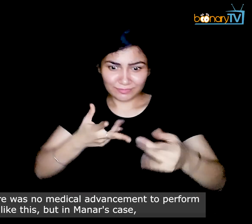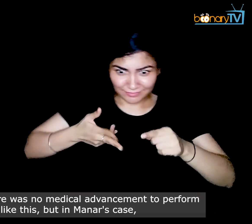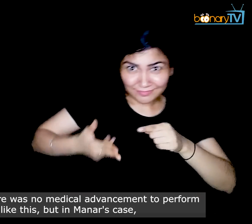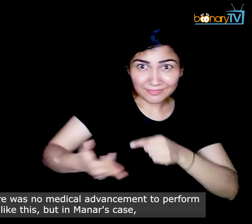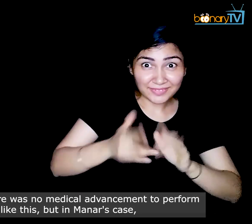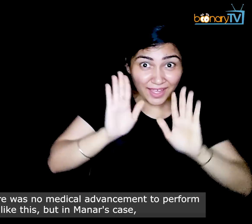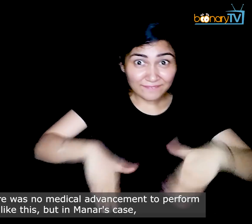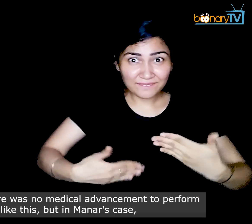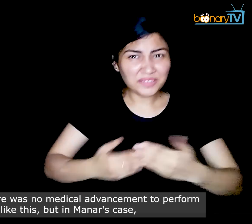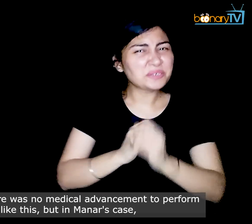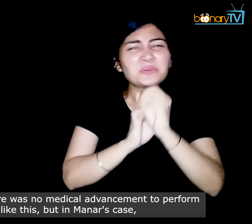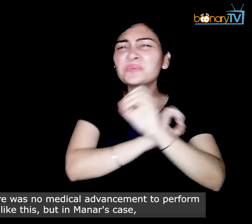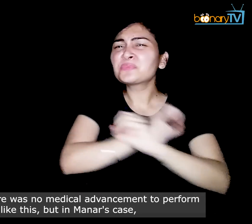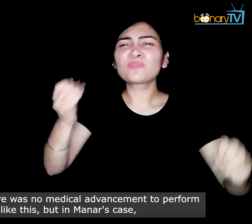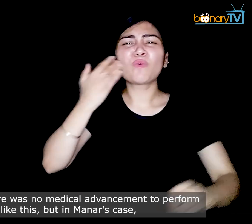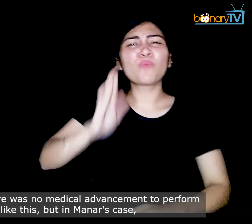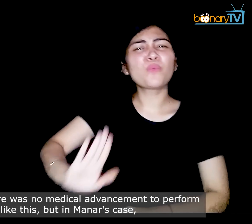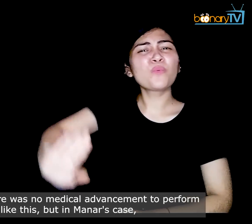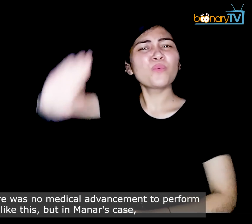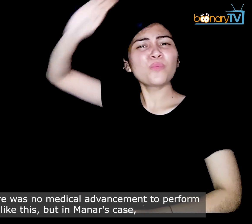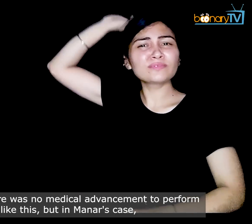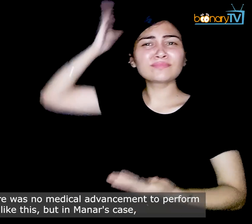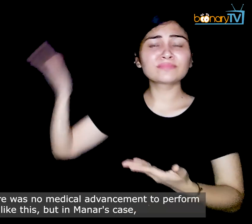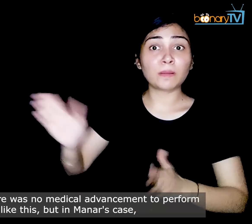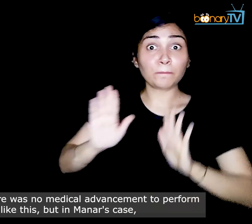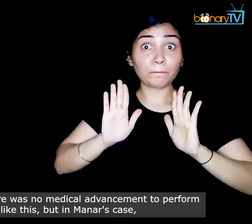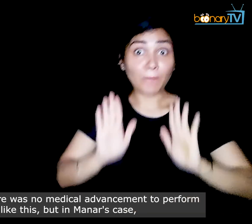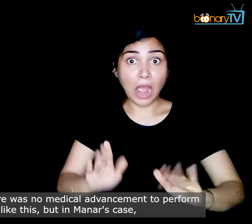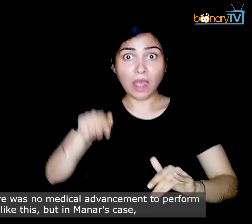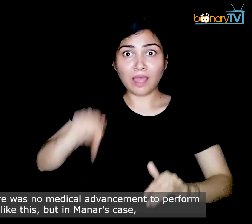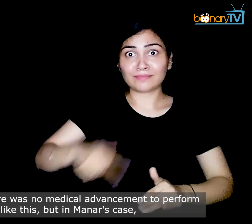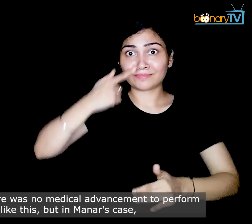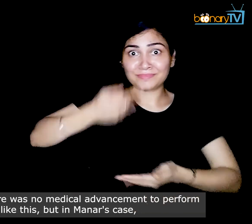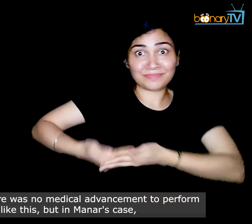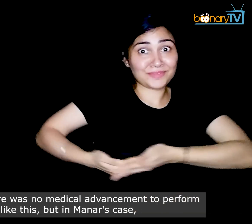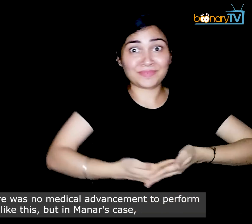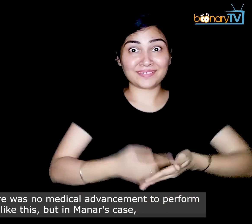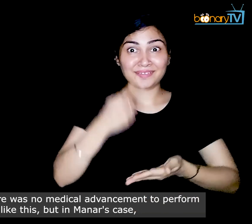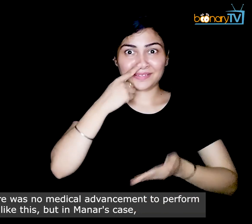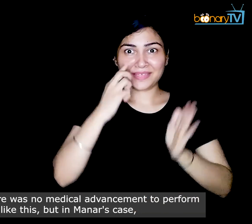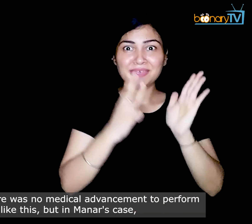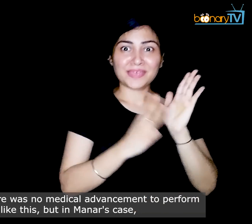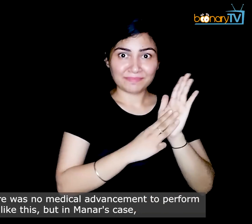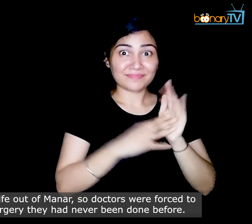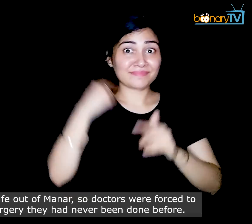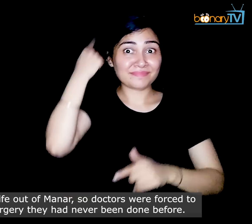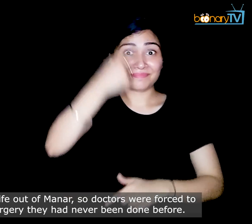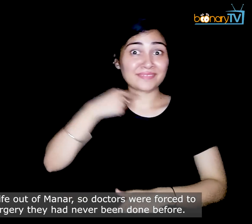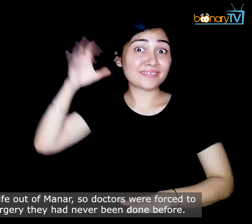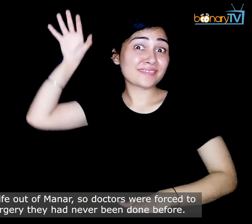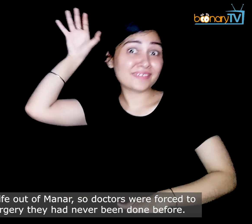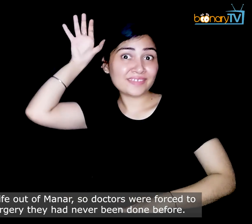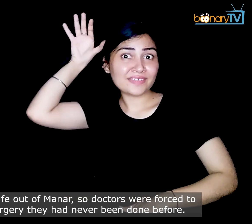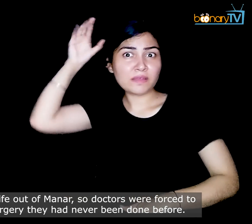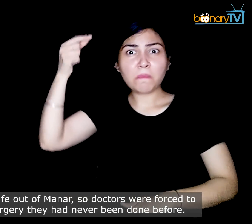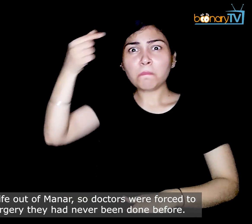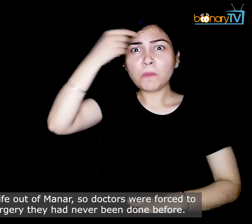medical advancement to perform surgeries like this, but in Manar's case, the twin was